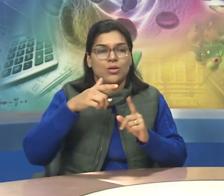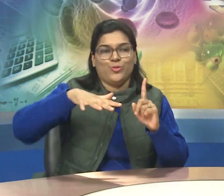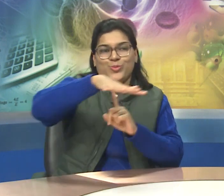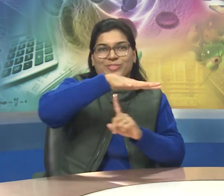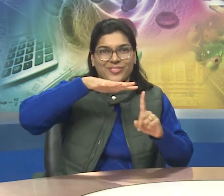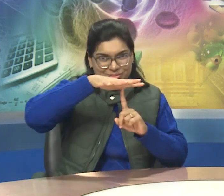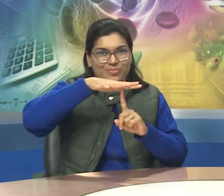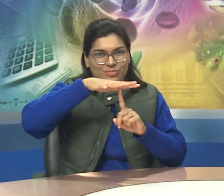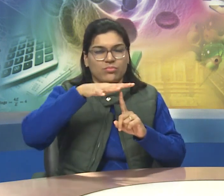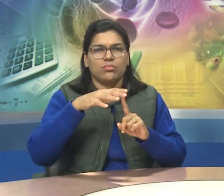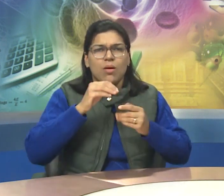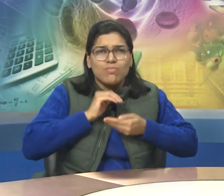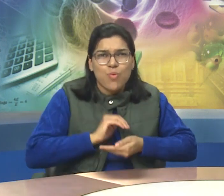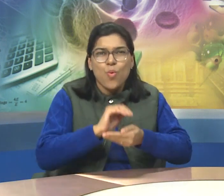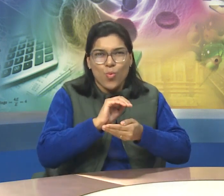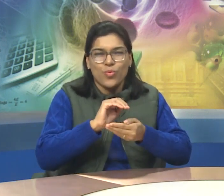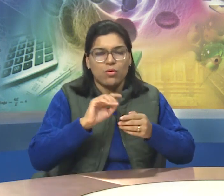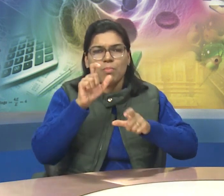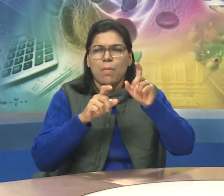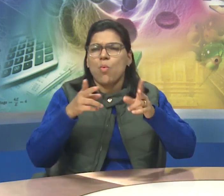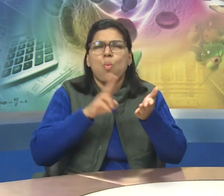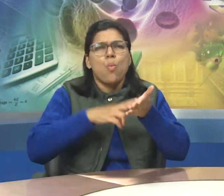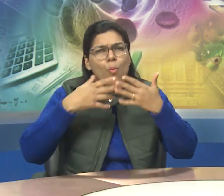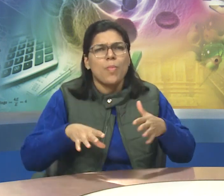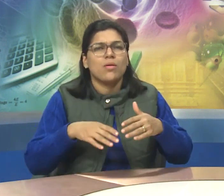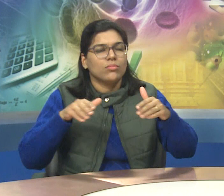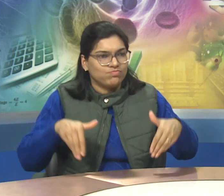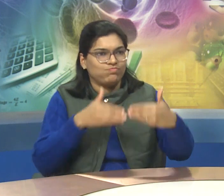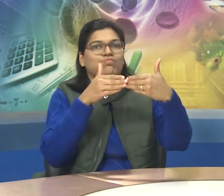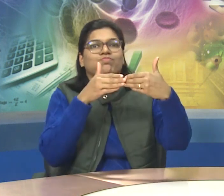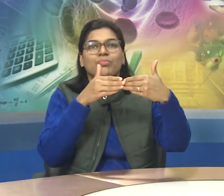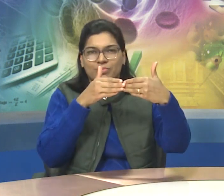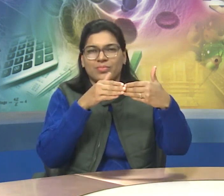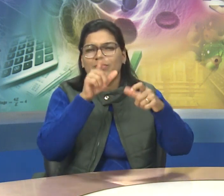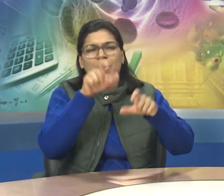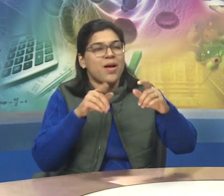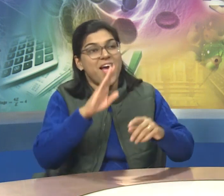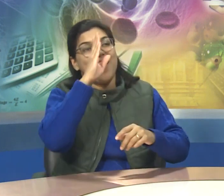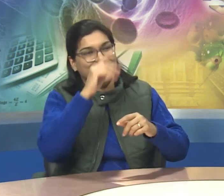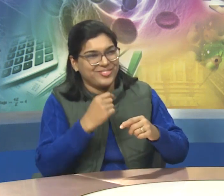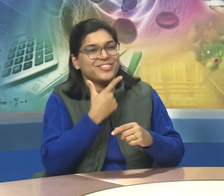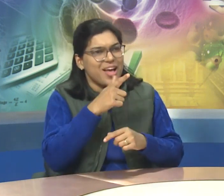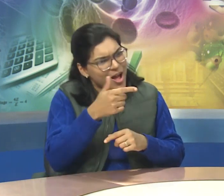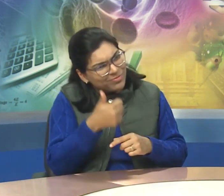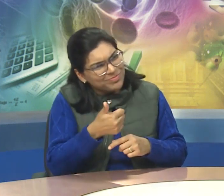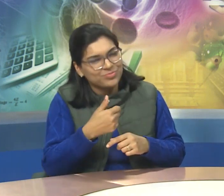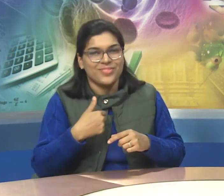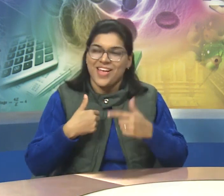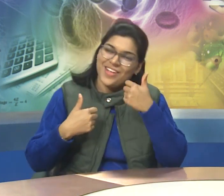so